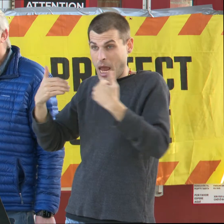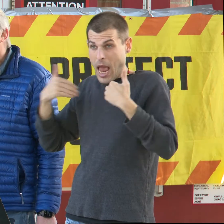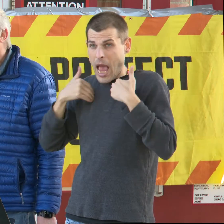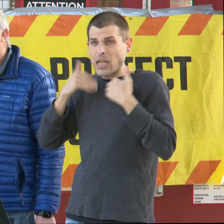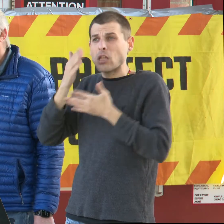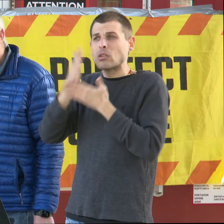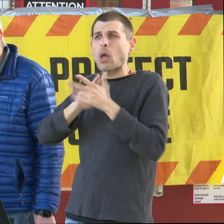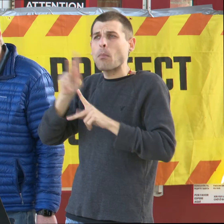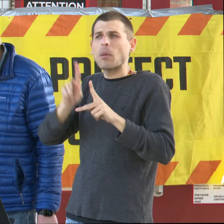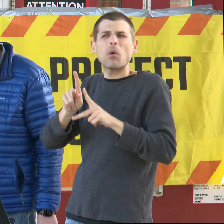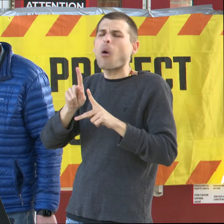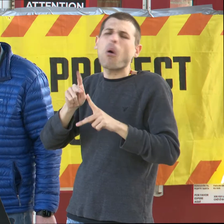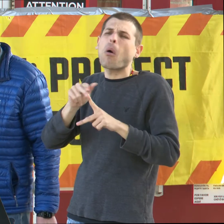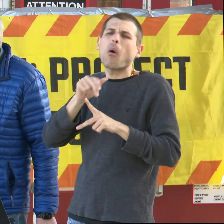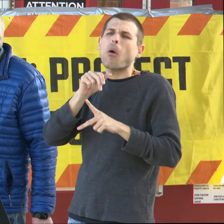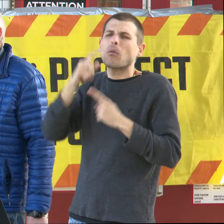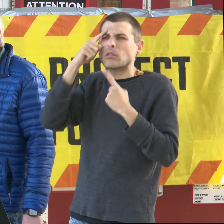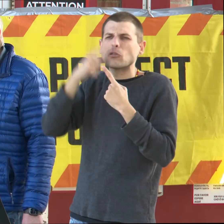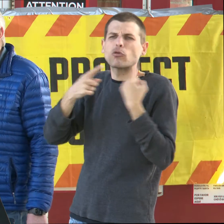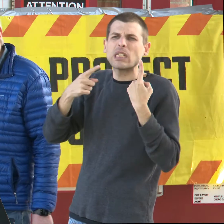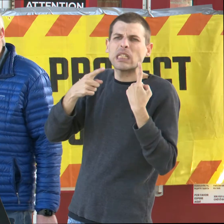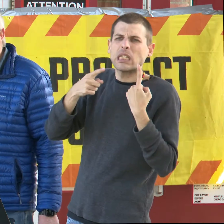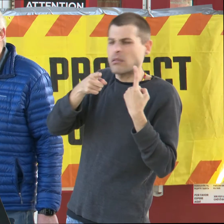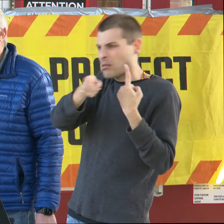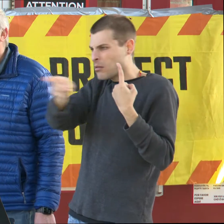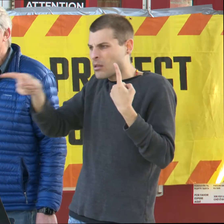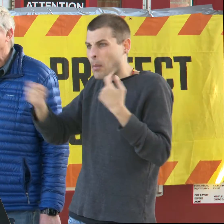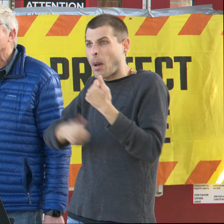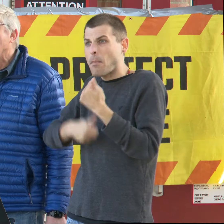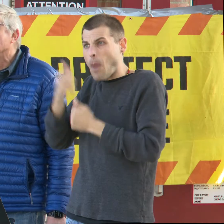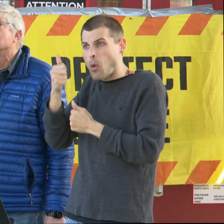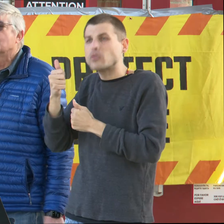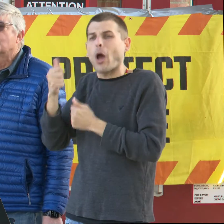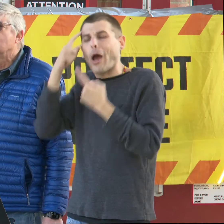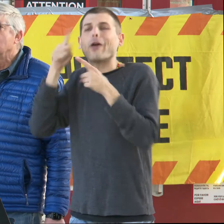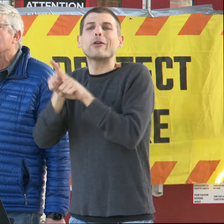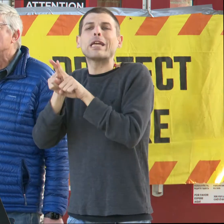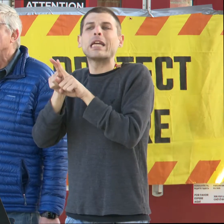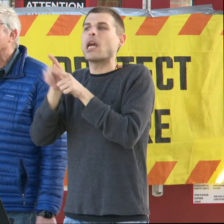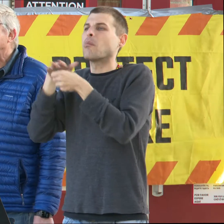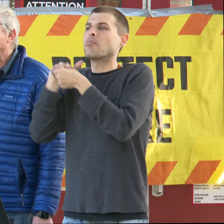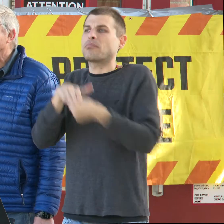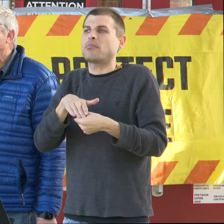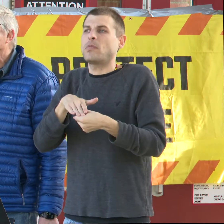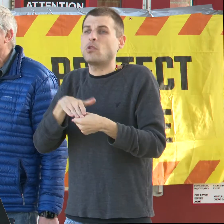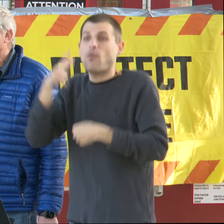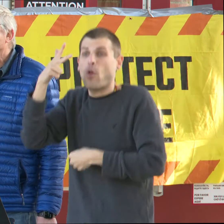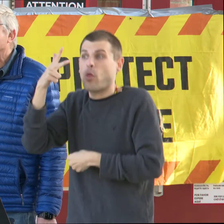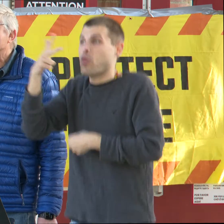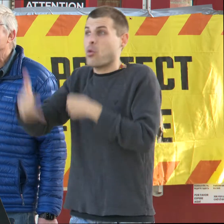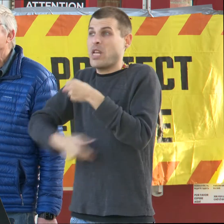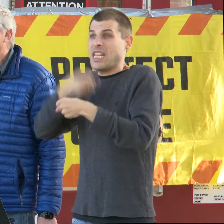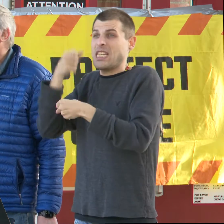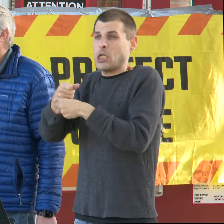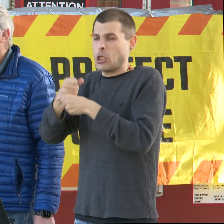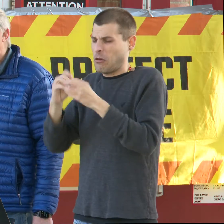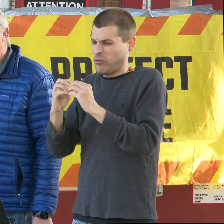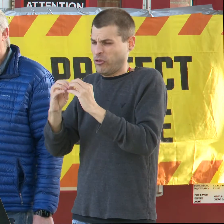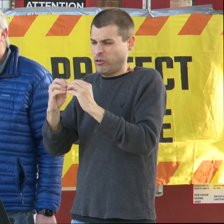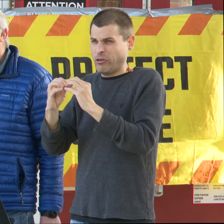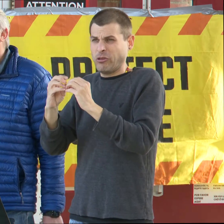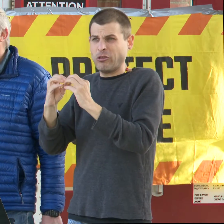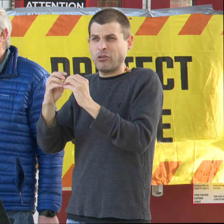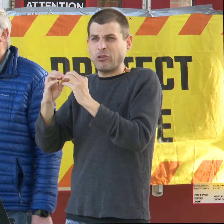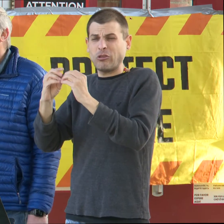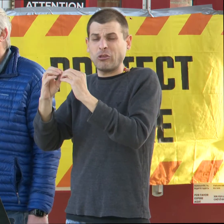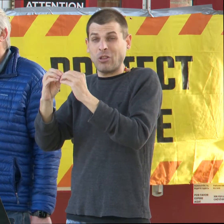who might not support the project. And that's the way that process played out. It took 3 years to get the plan out. When we got down to it, none of